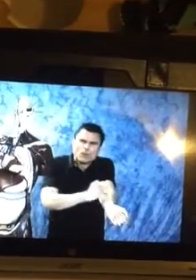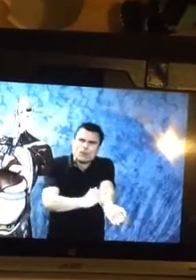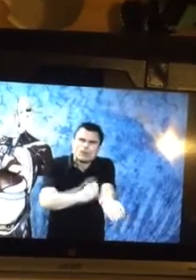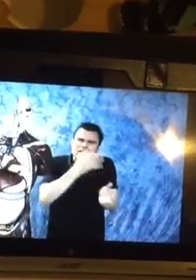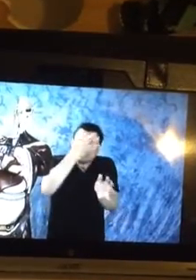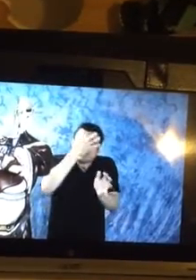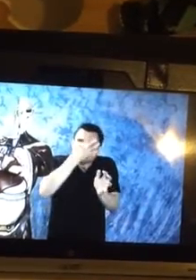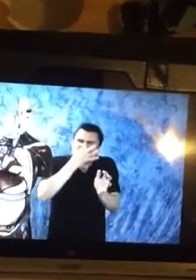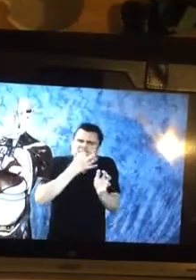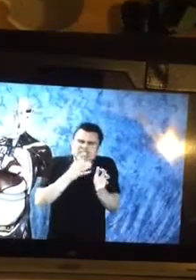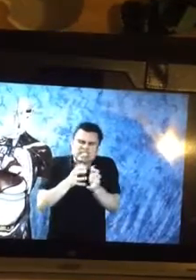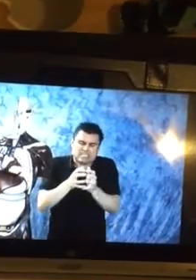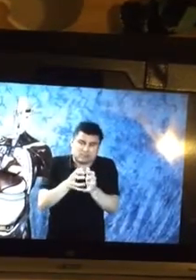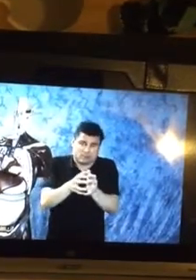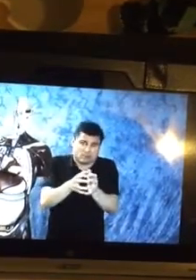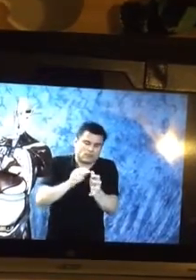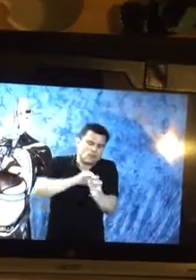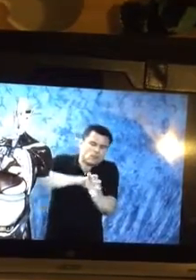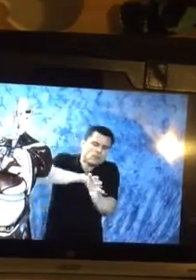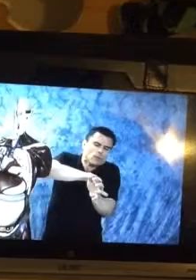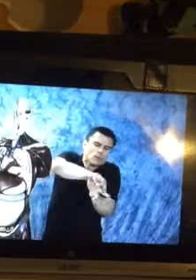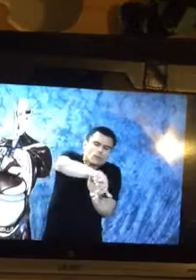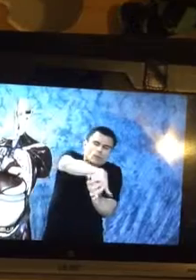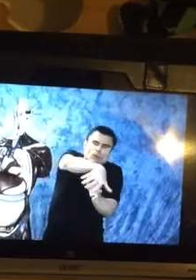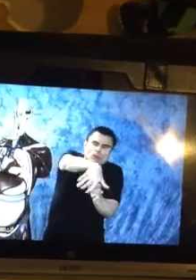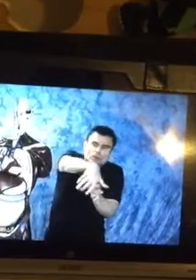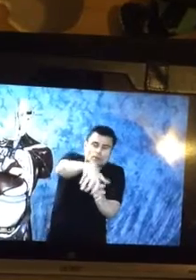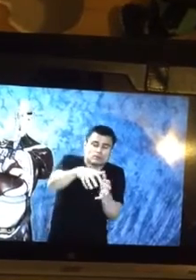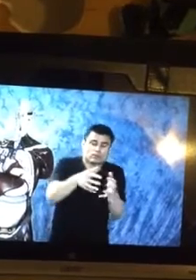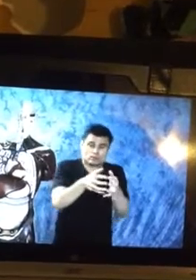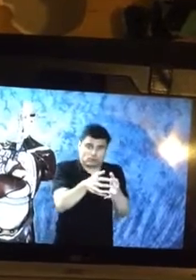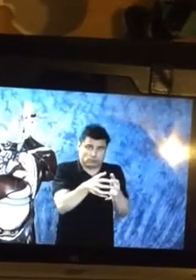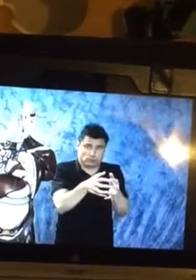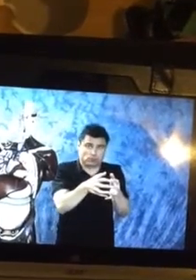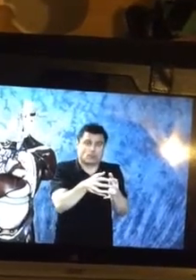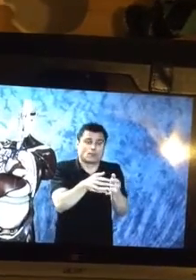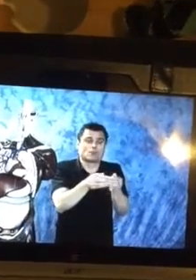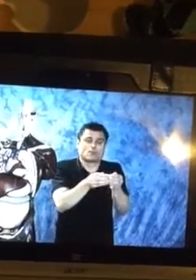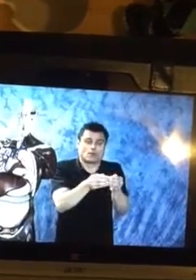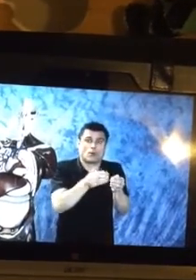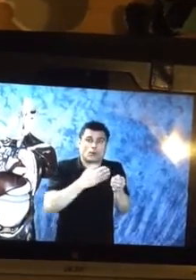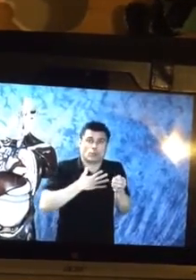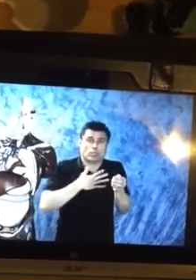And on the outside they're like very thin veins or capillaries. So